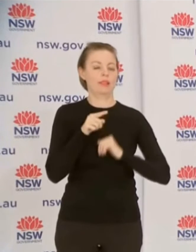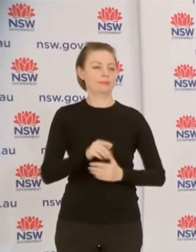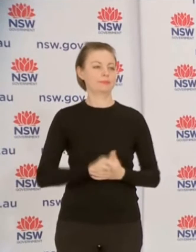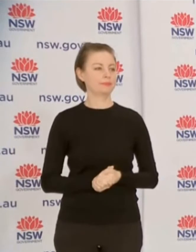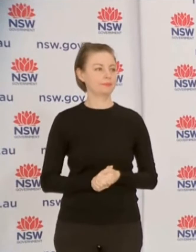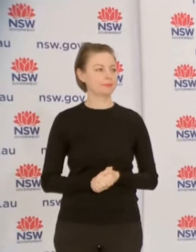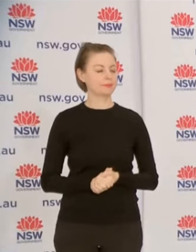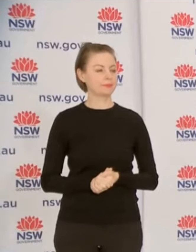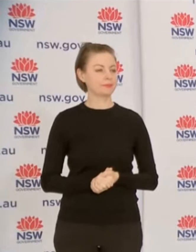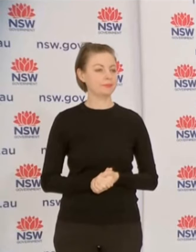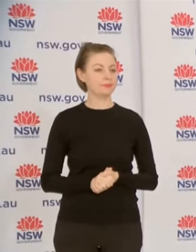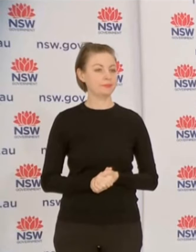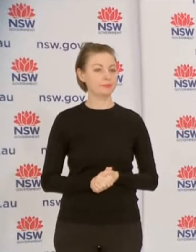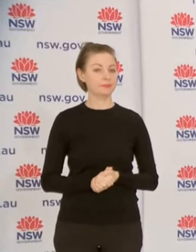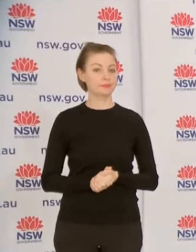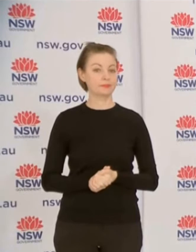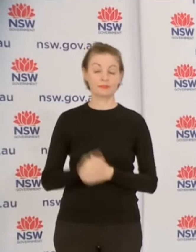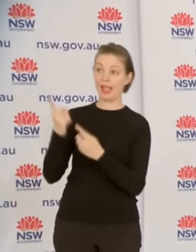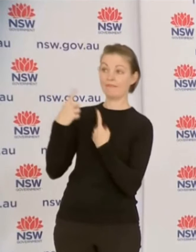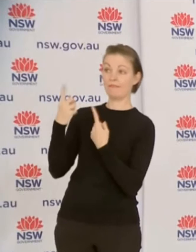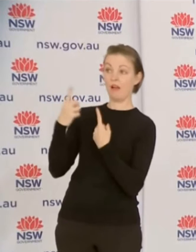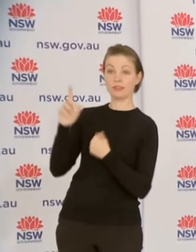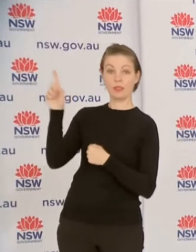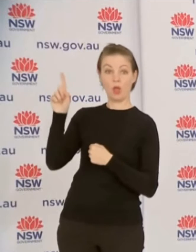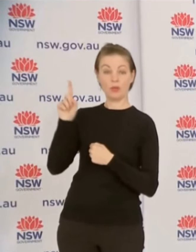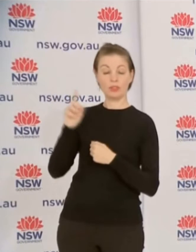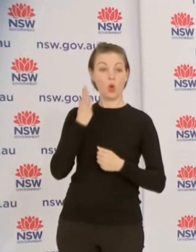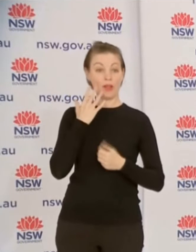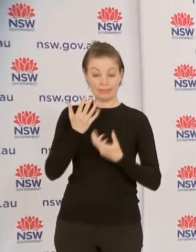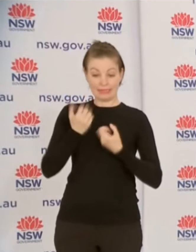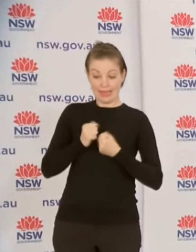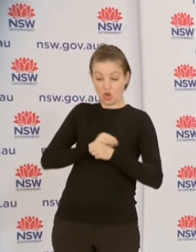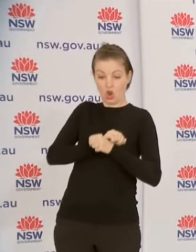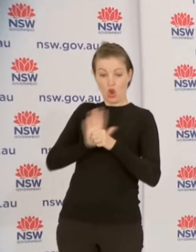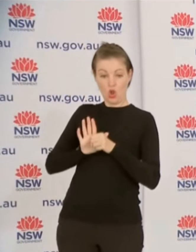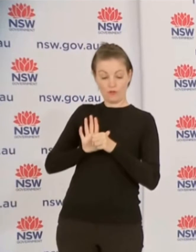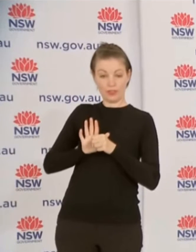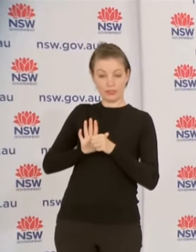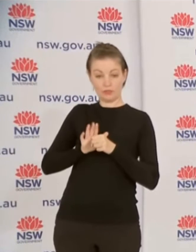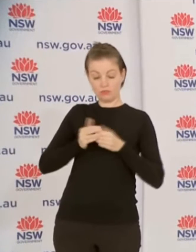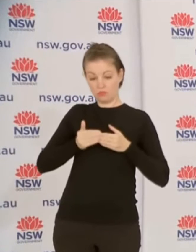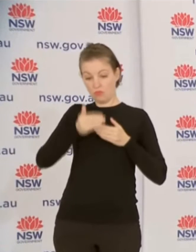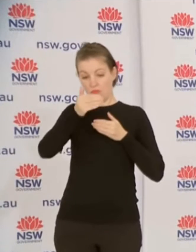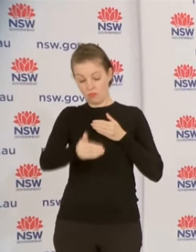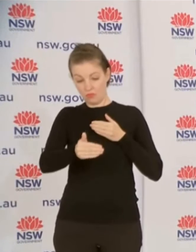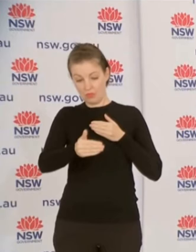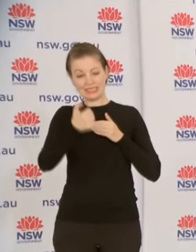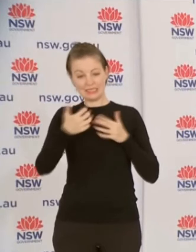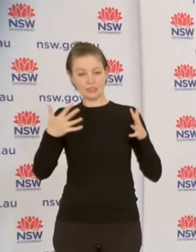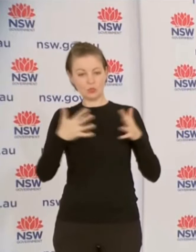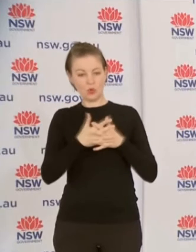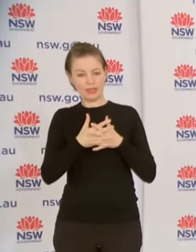So clearly the advice is that within 6 weeks of an infection you're unlikely to get reinfected with Delta, but